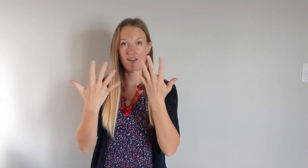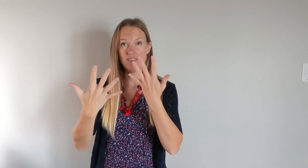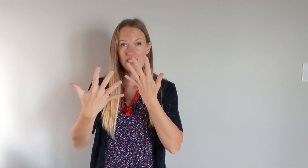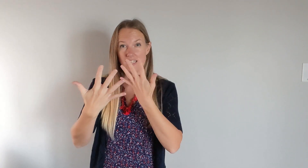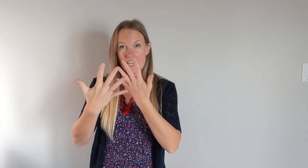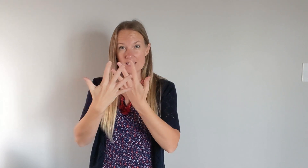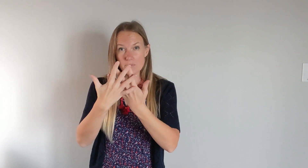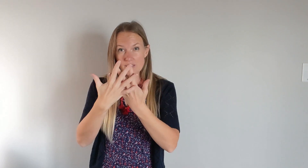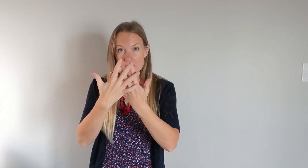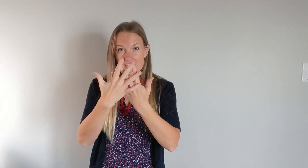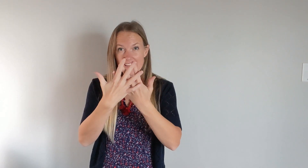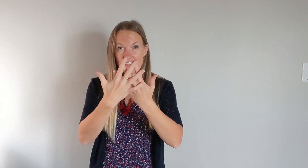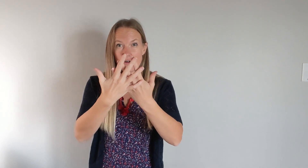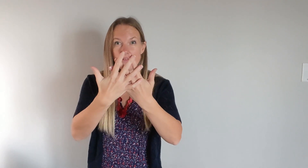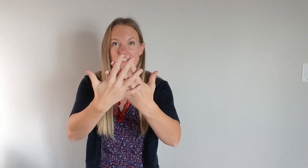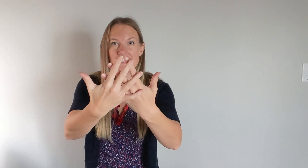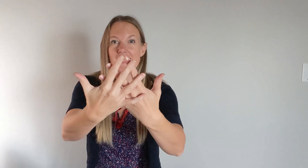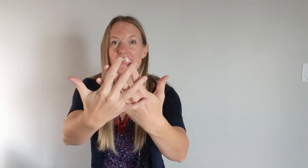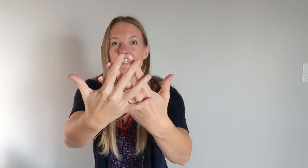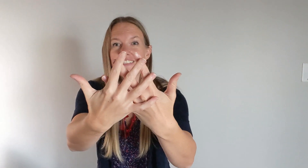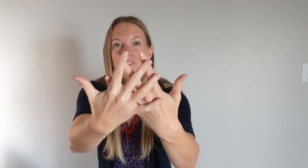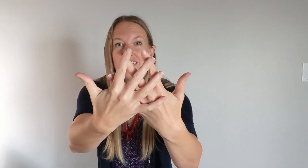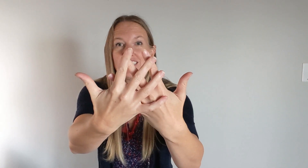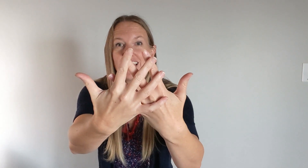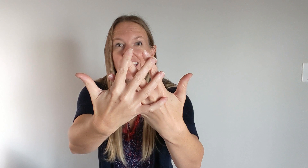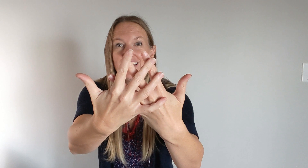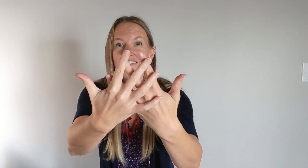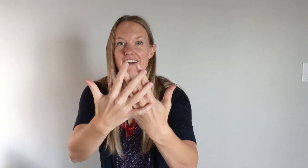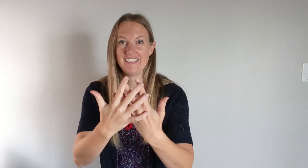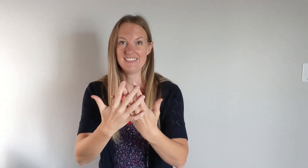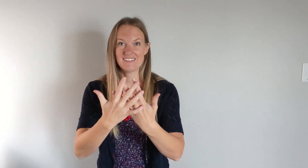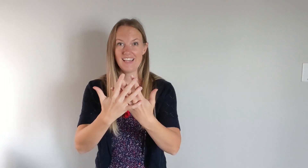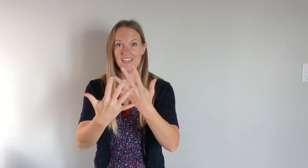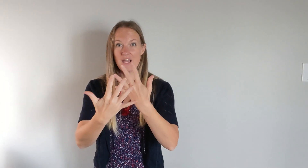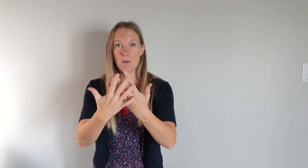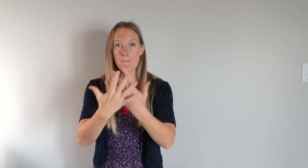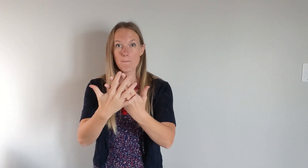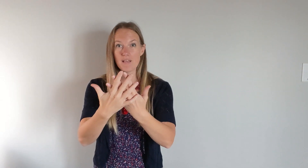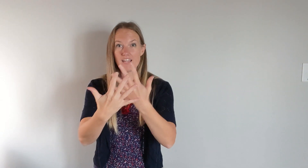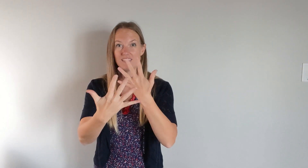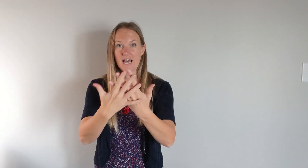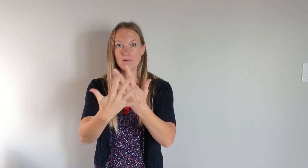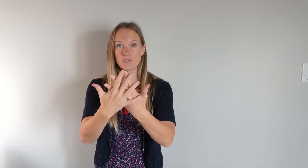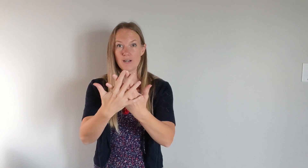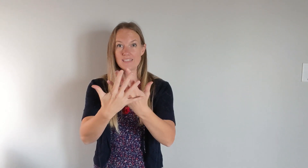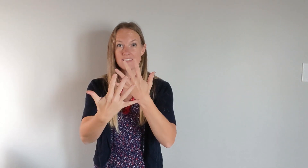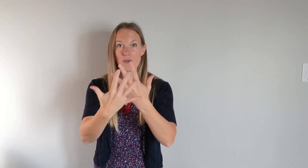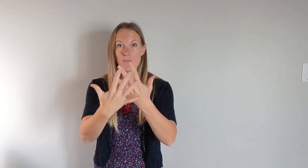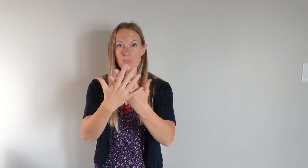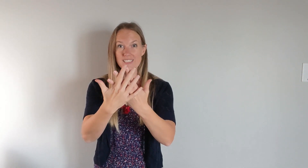out, and then bring them together, and you almost see, it's almost like a chain link fence, okay? And you tap them twice. Prison.